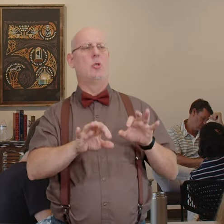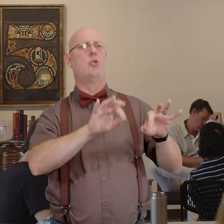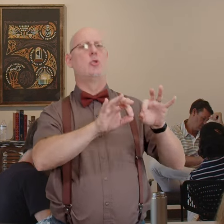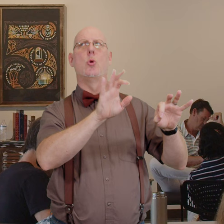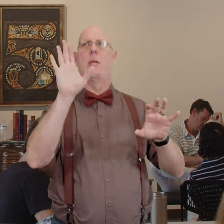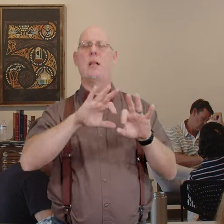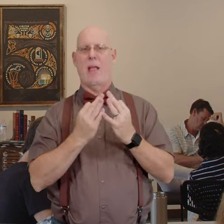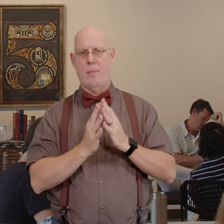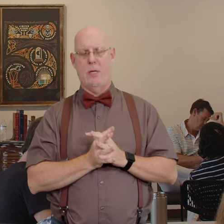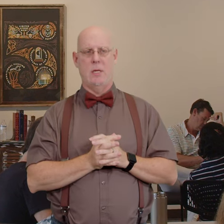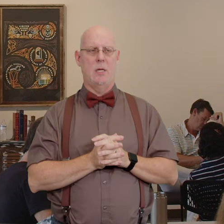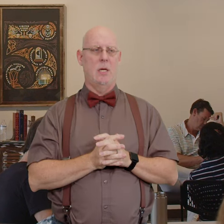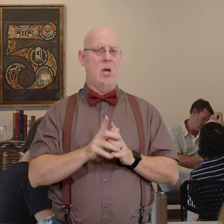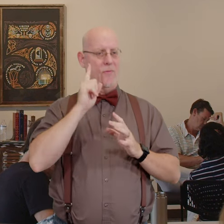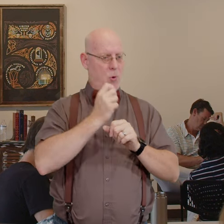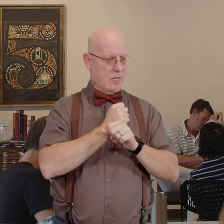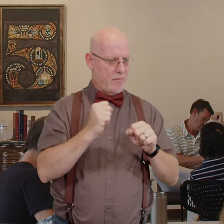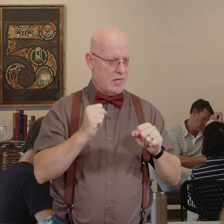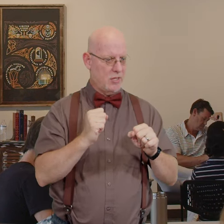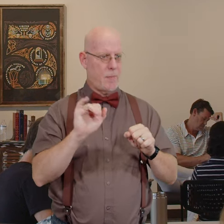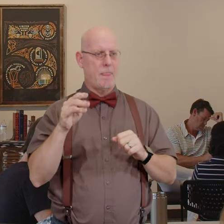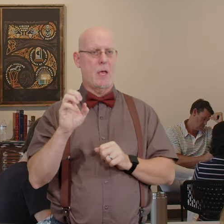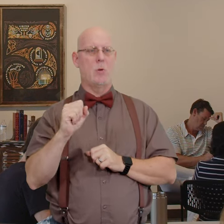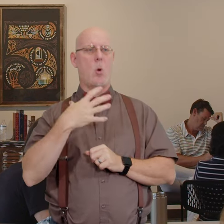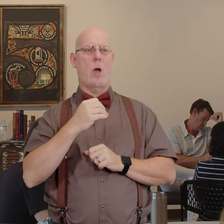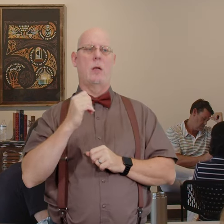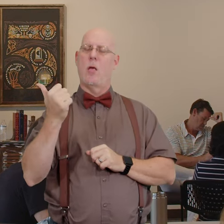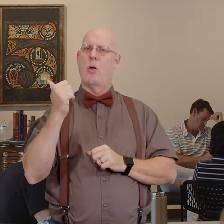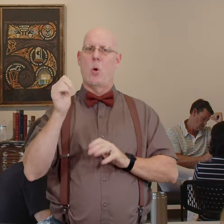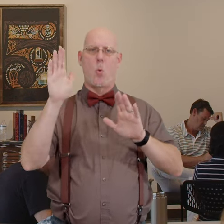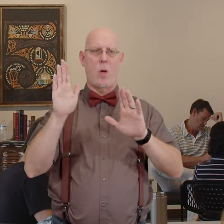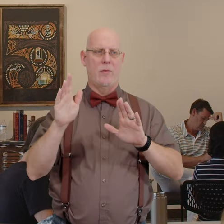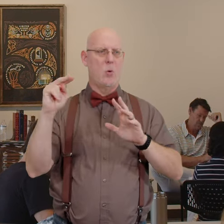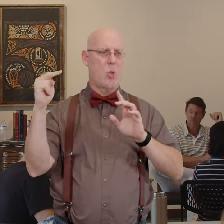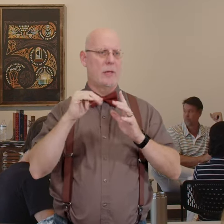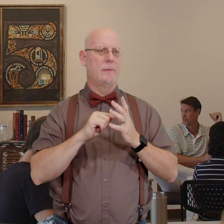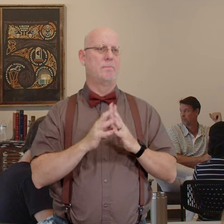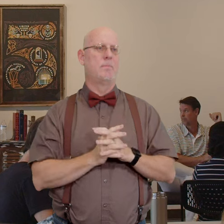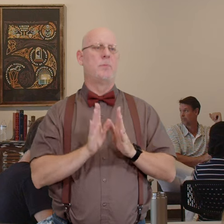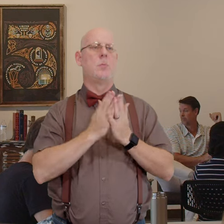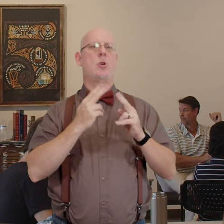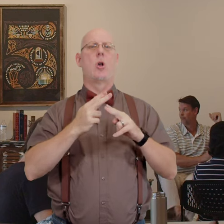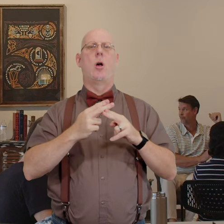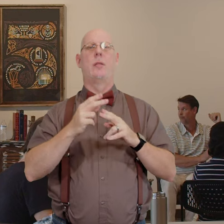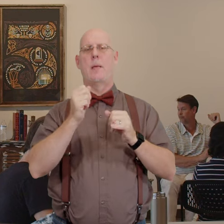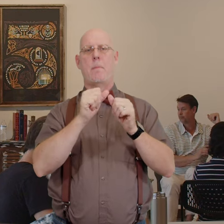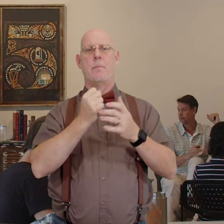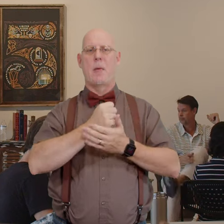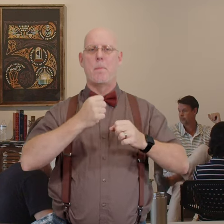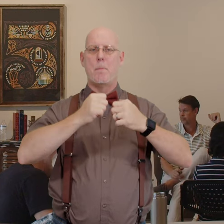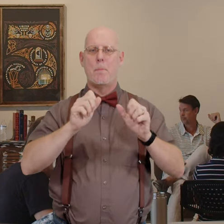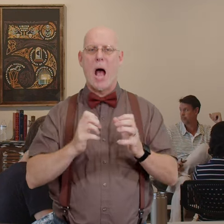God chose his family members for salvation. James White, another excellent resource if you're willing to scope this out. It's a book called The Potter's